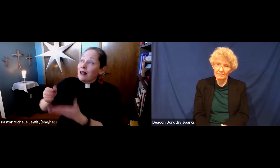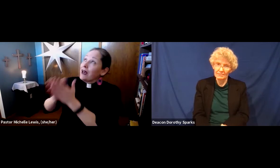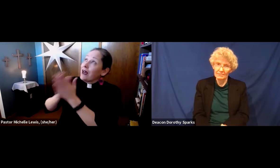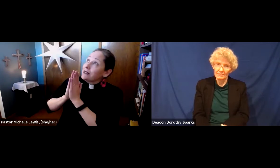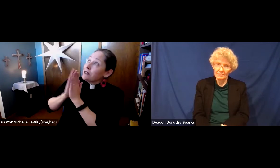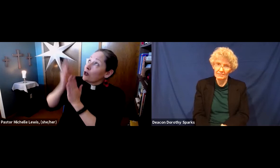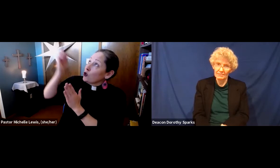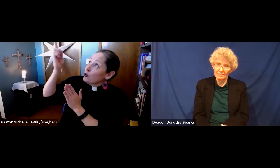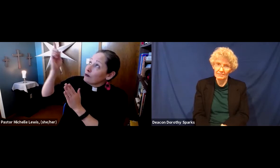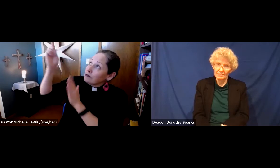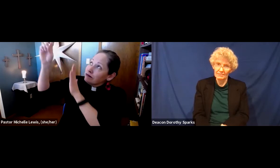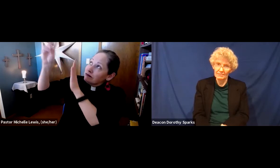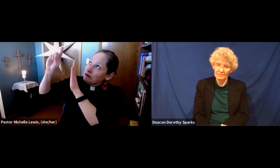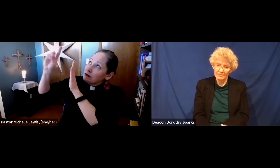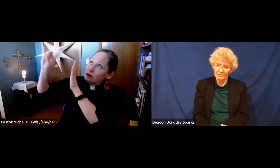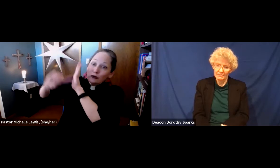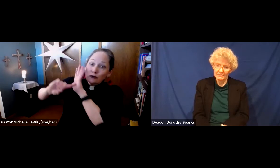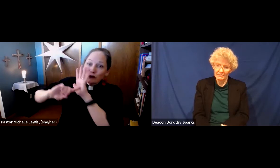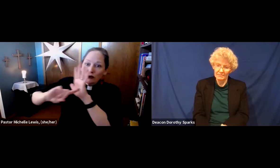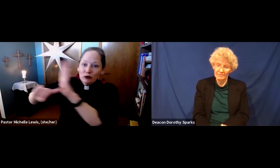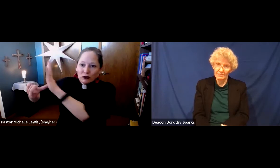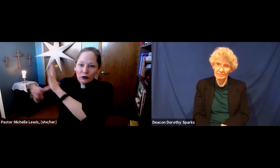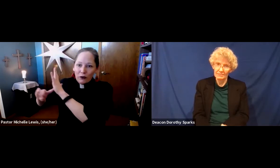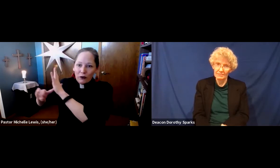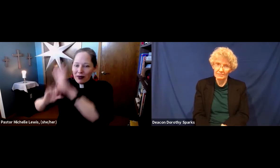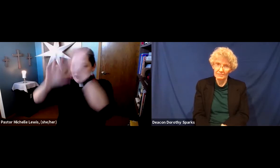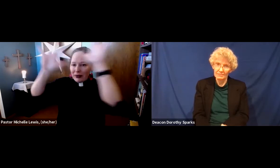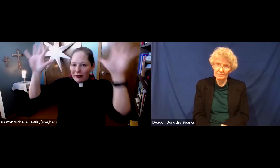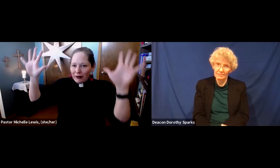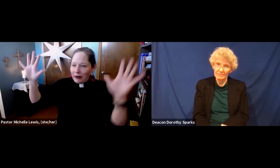and welcome the light of God's forgiveness.